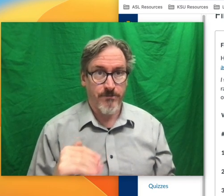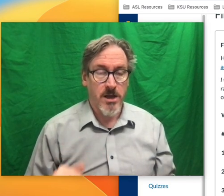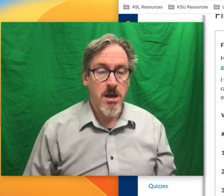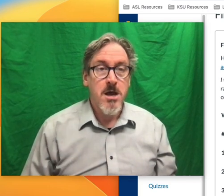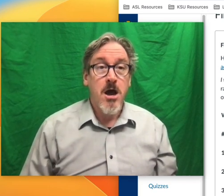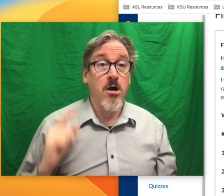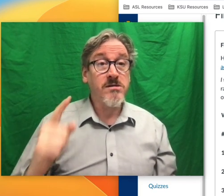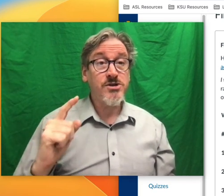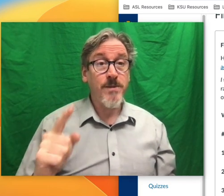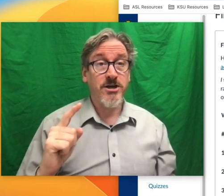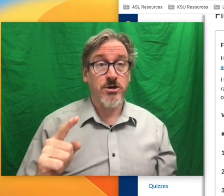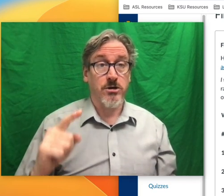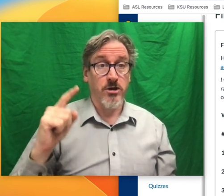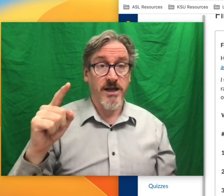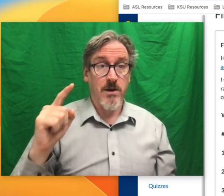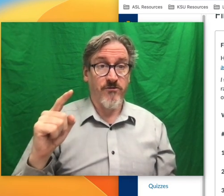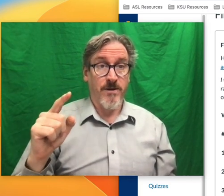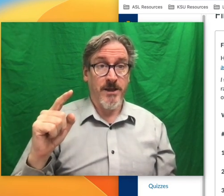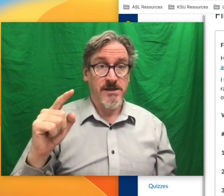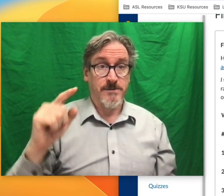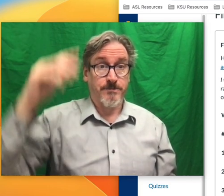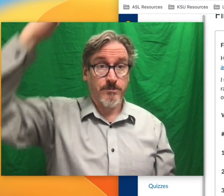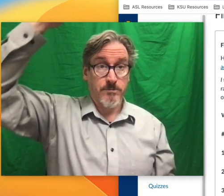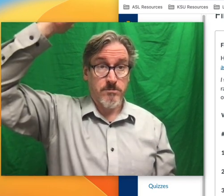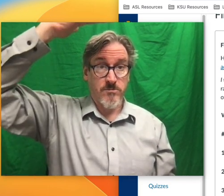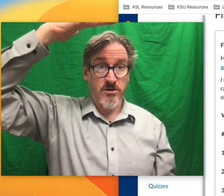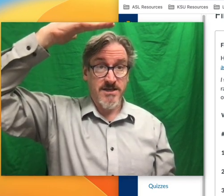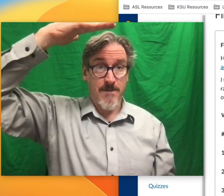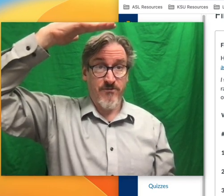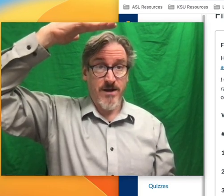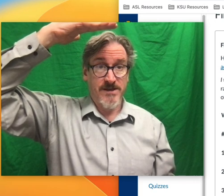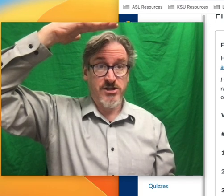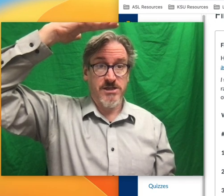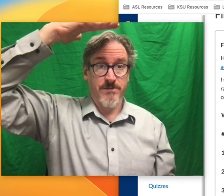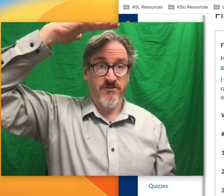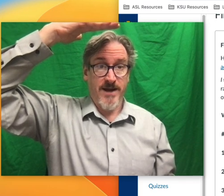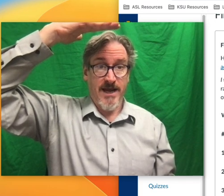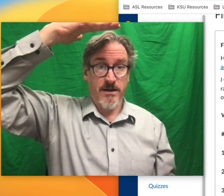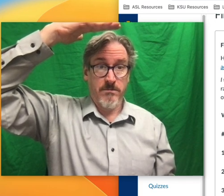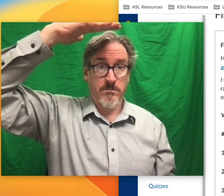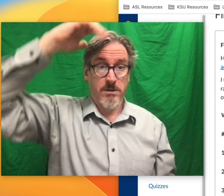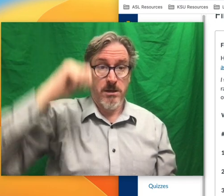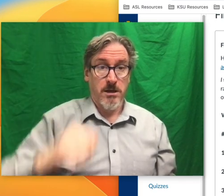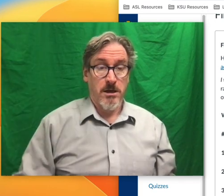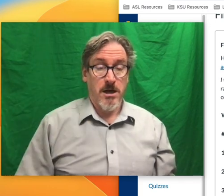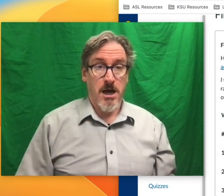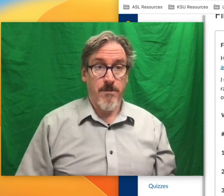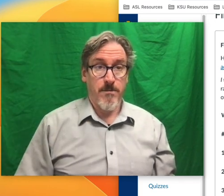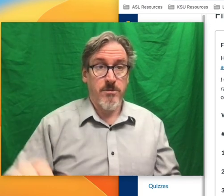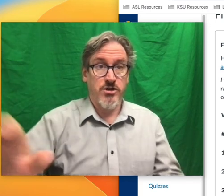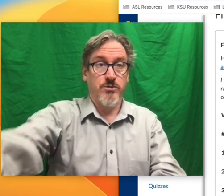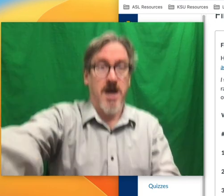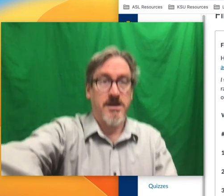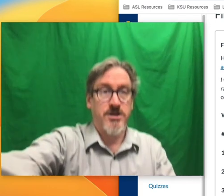bottom. Also make sure, look at how I'm framing this. The top frame is just above my head.